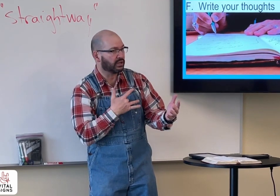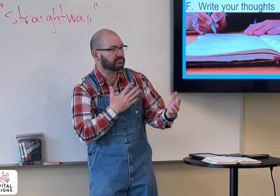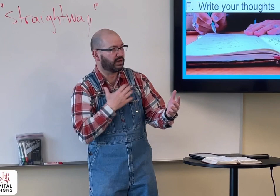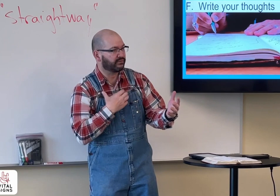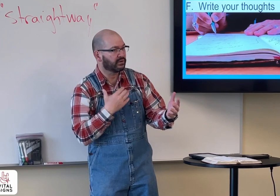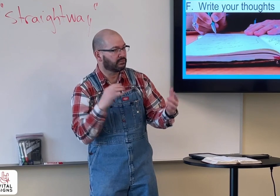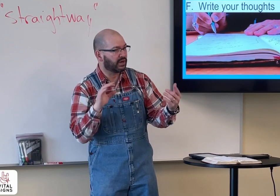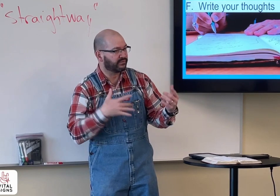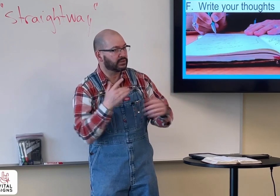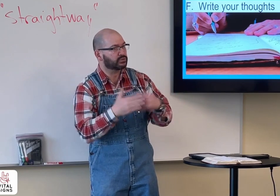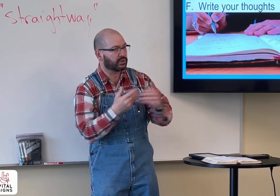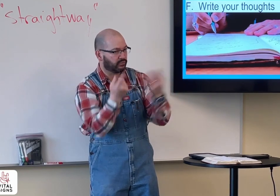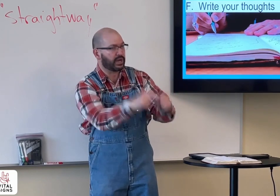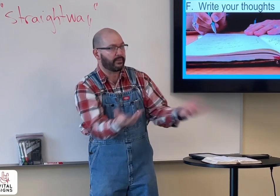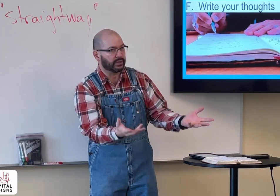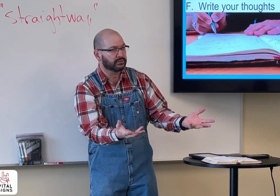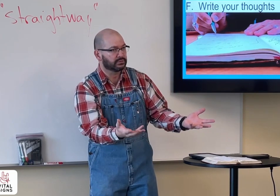thoughts, what happened? Yeah.